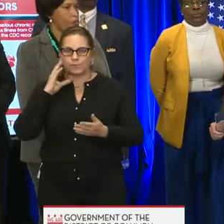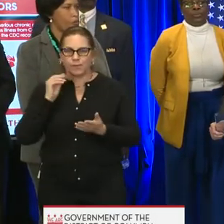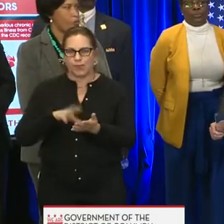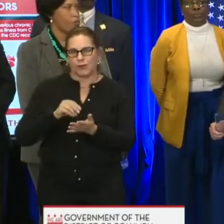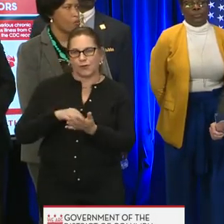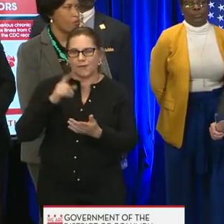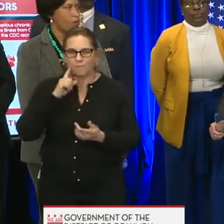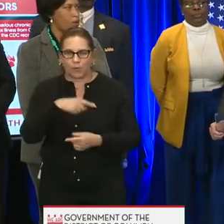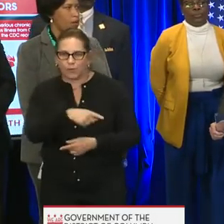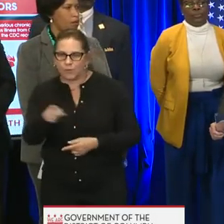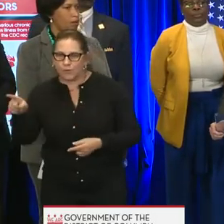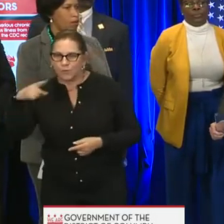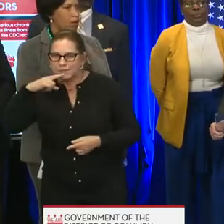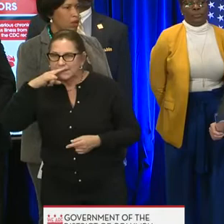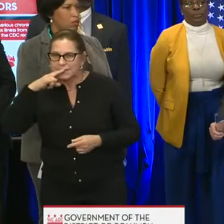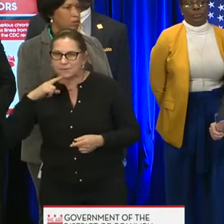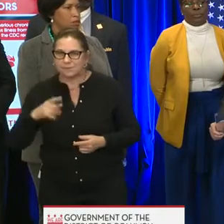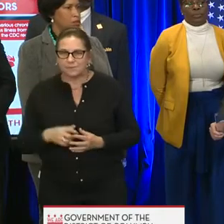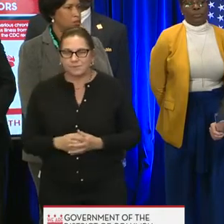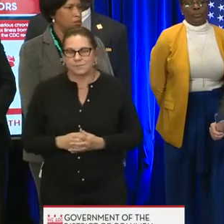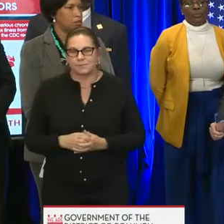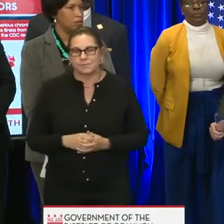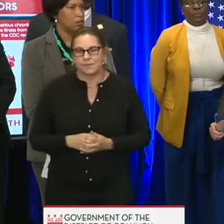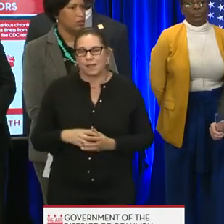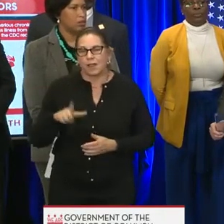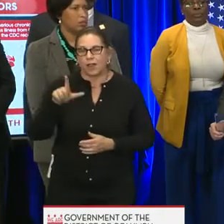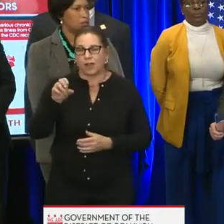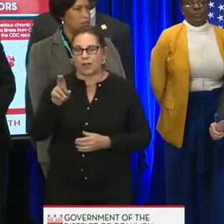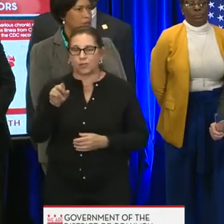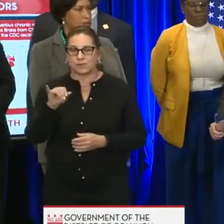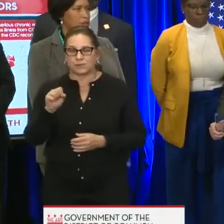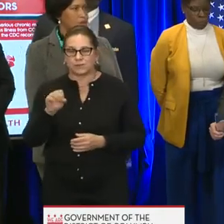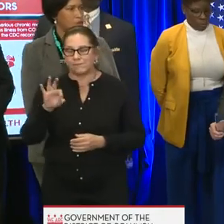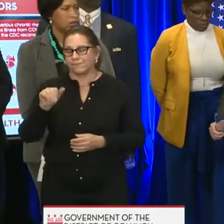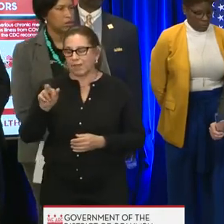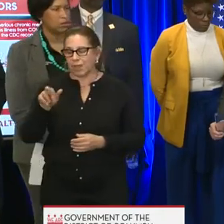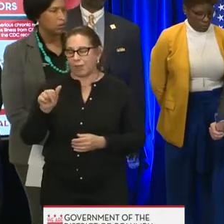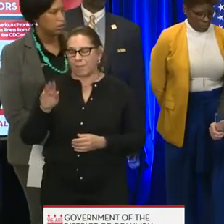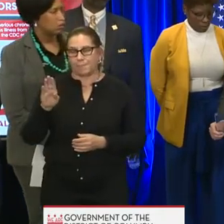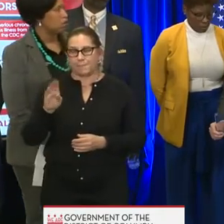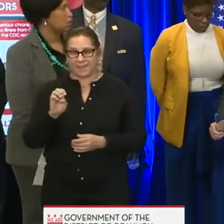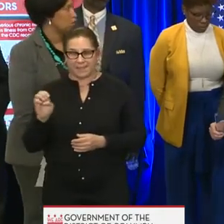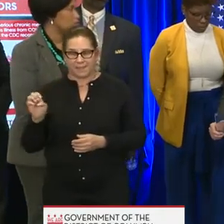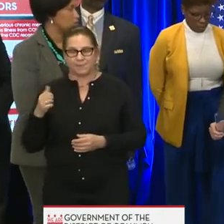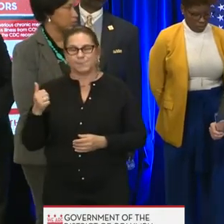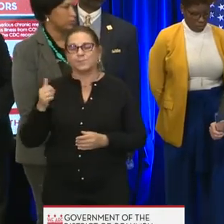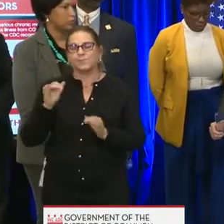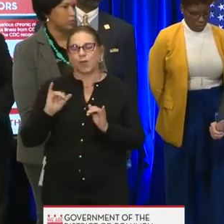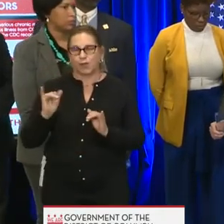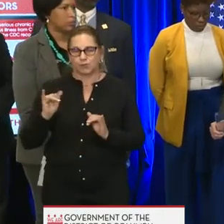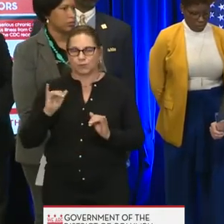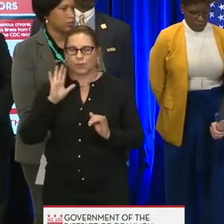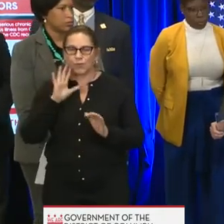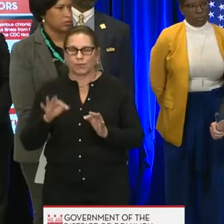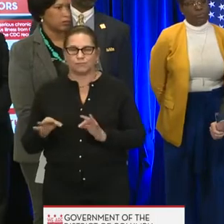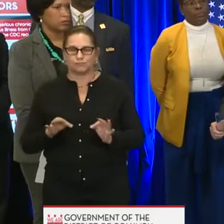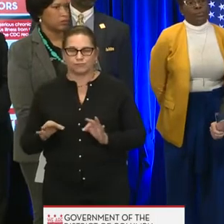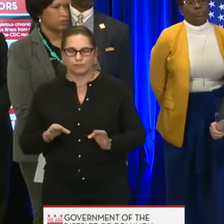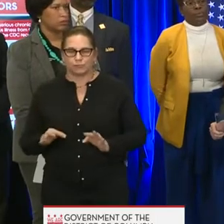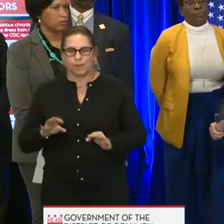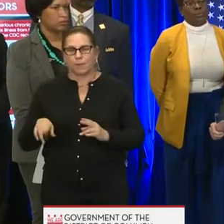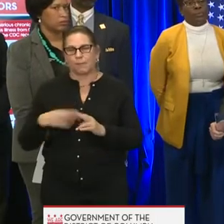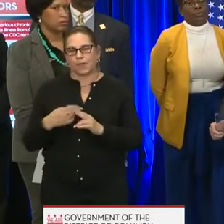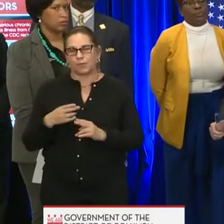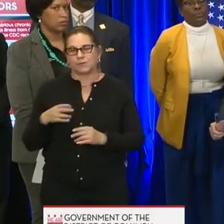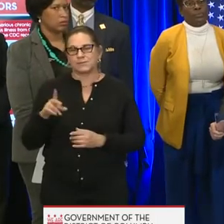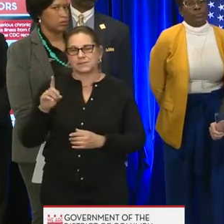Louis Farabee, and he will now share a few remarks about what DCPS is doing specifically to ensure the